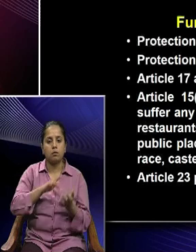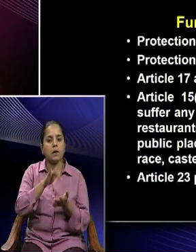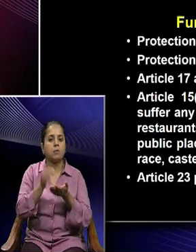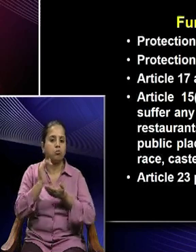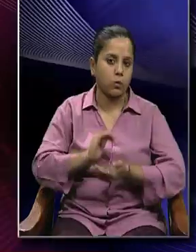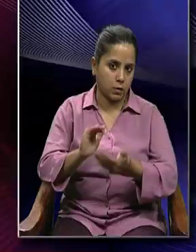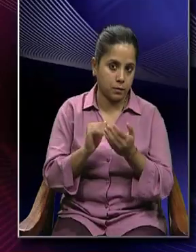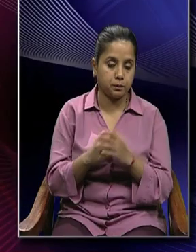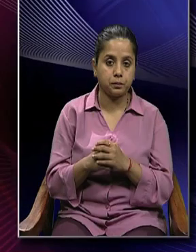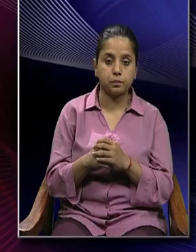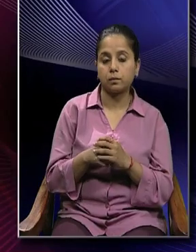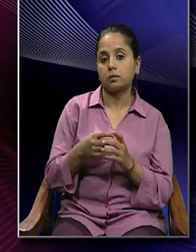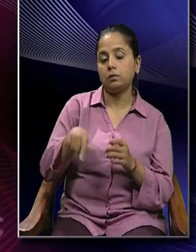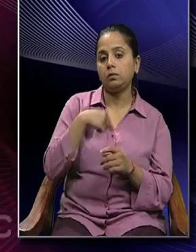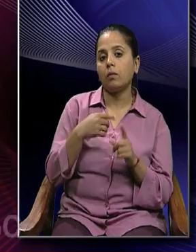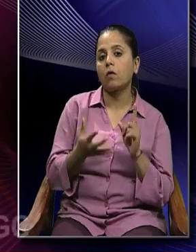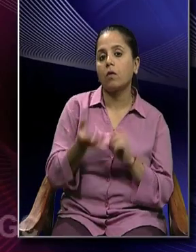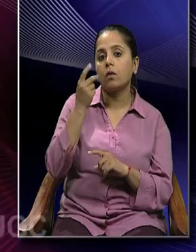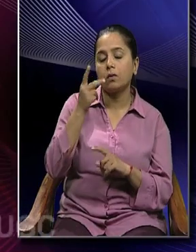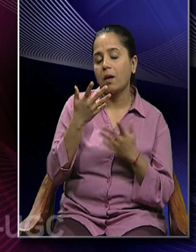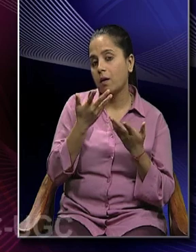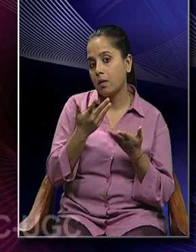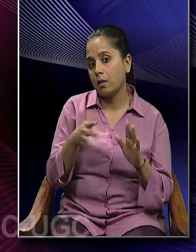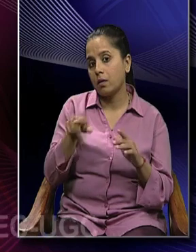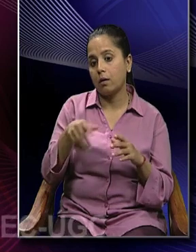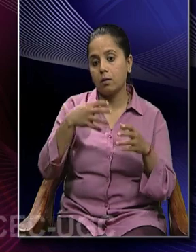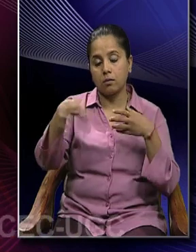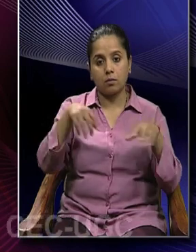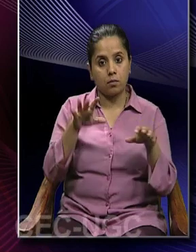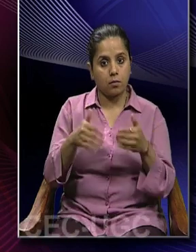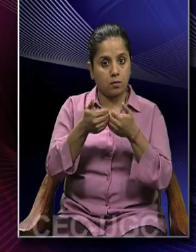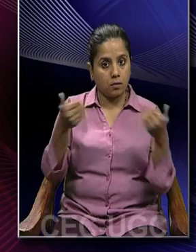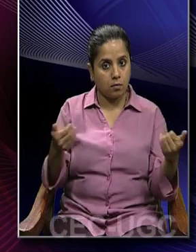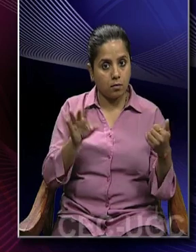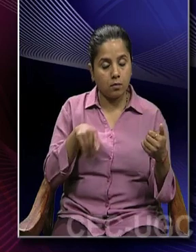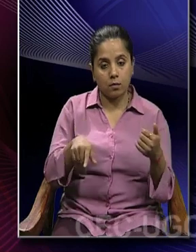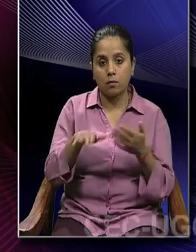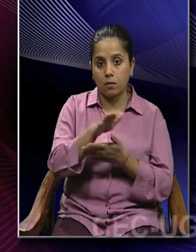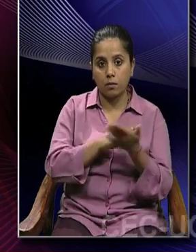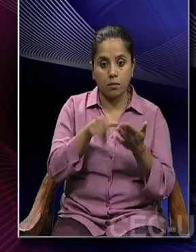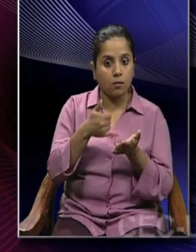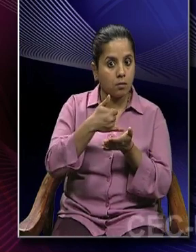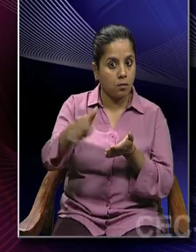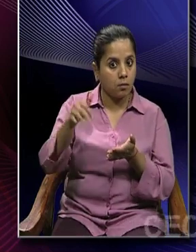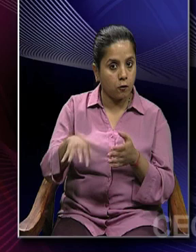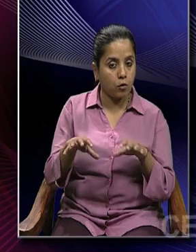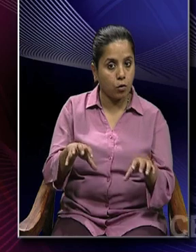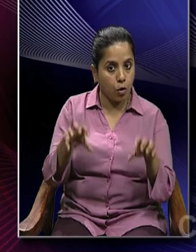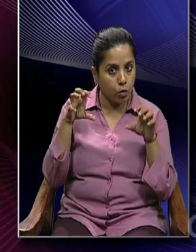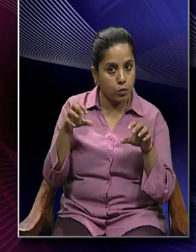birth. And so, we find that any kind of a distinction on any basis has been rejected by the